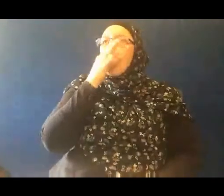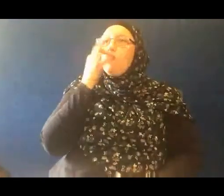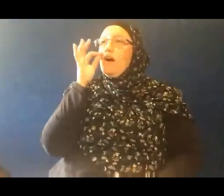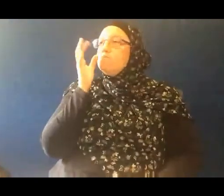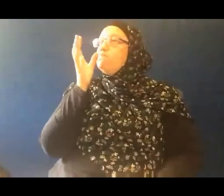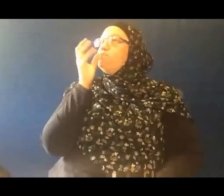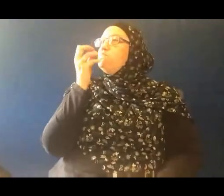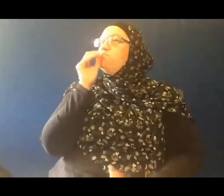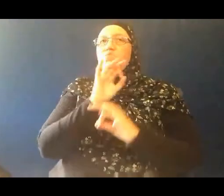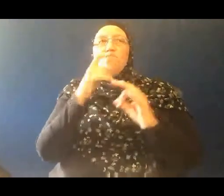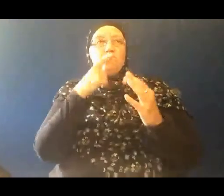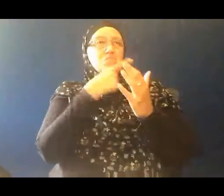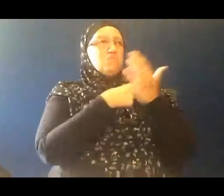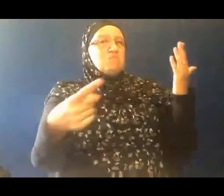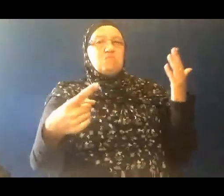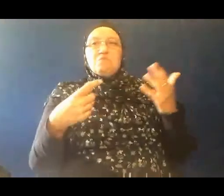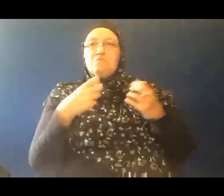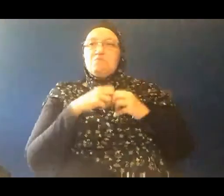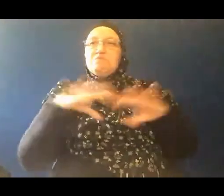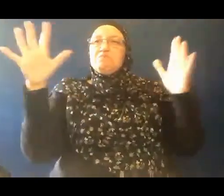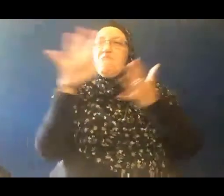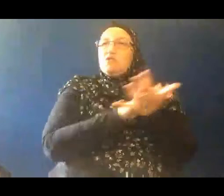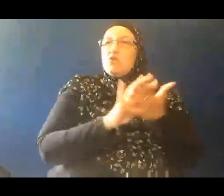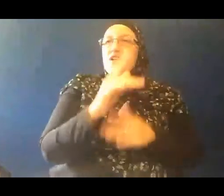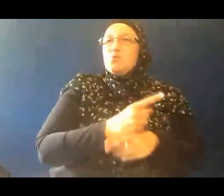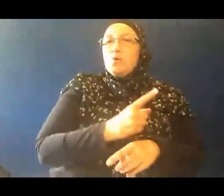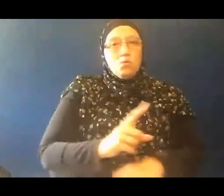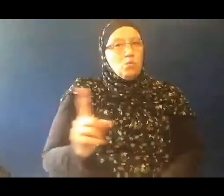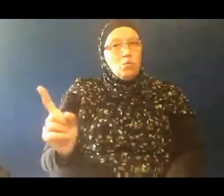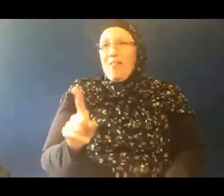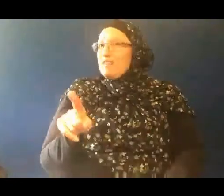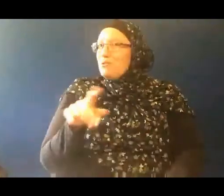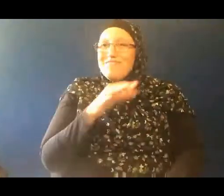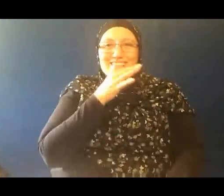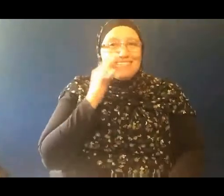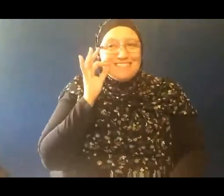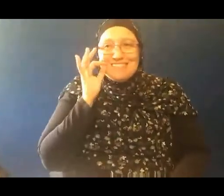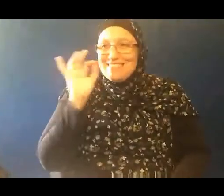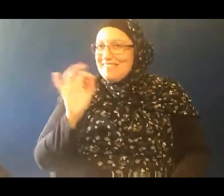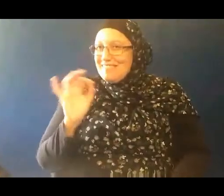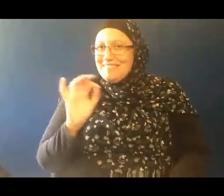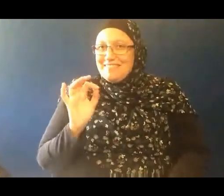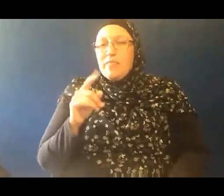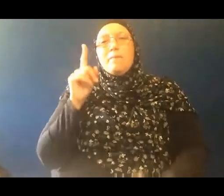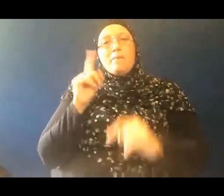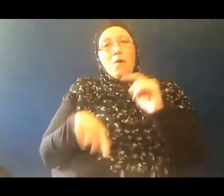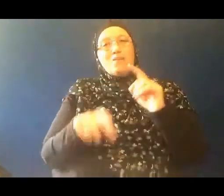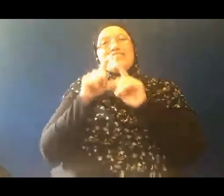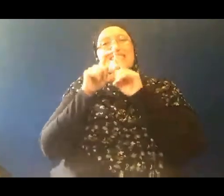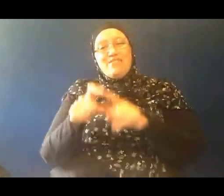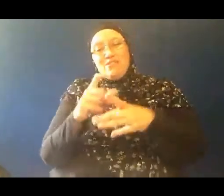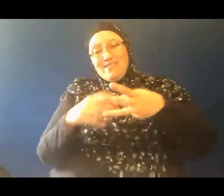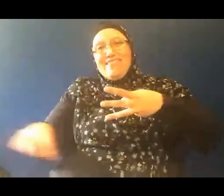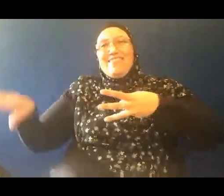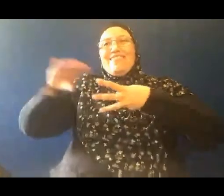are fasting but you are swearing using vulgar language? This is not fasting. So the most difficult level and the highest